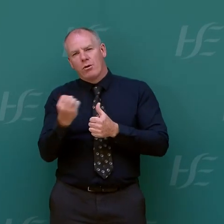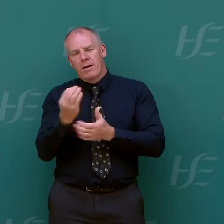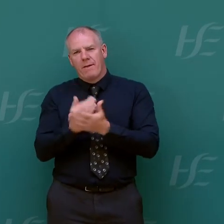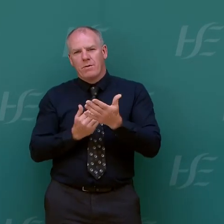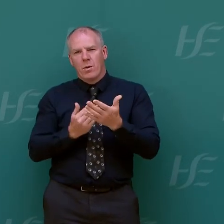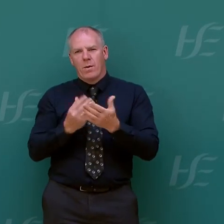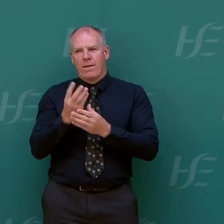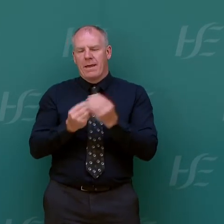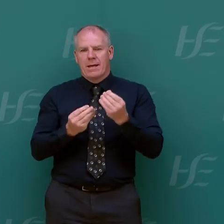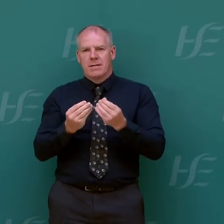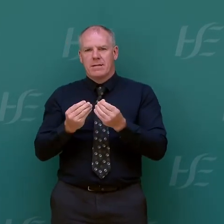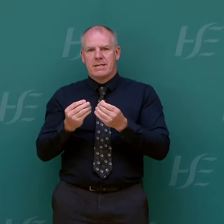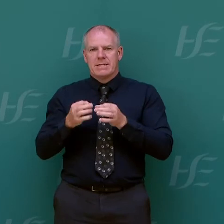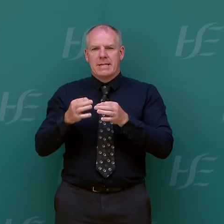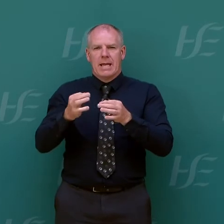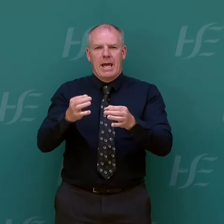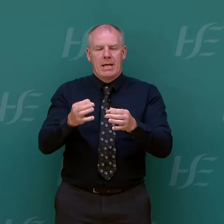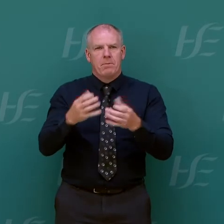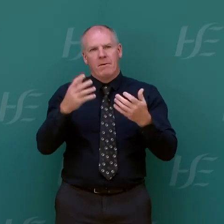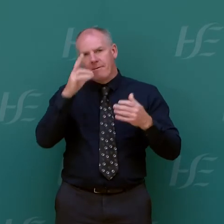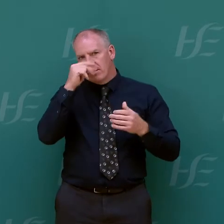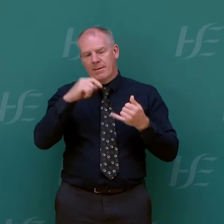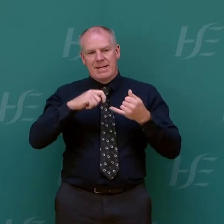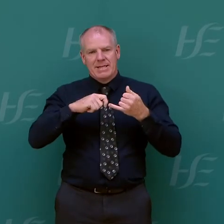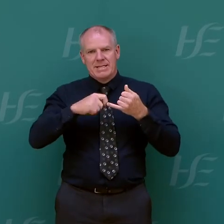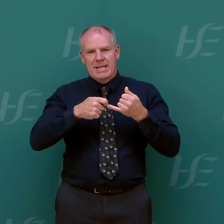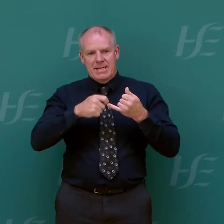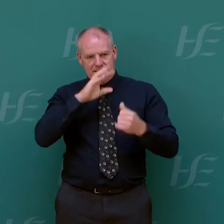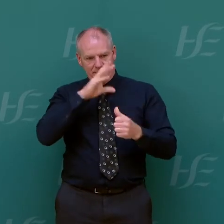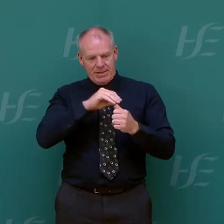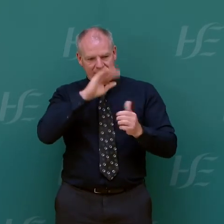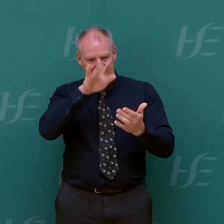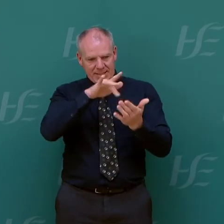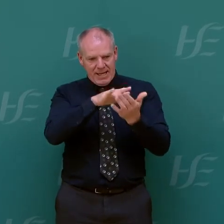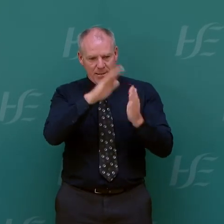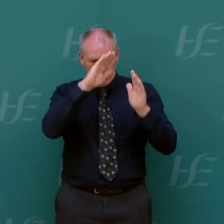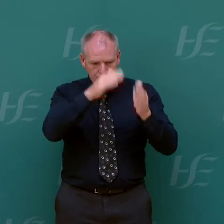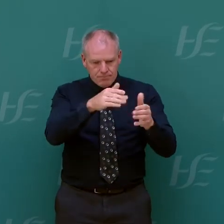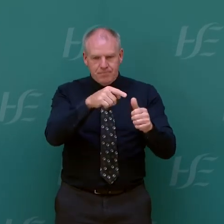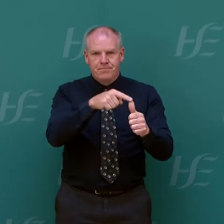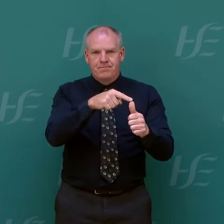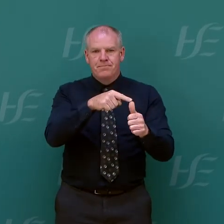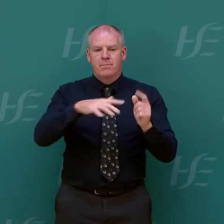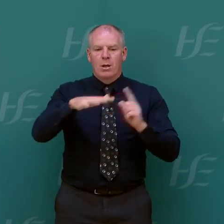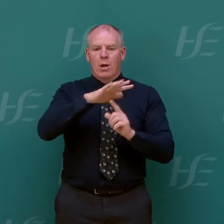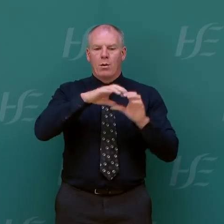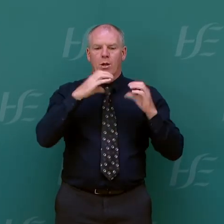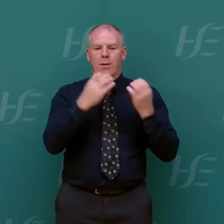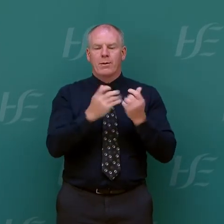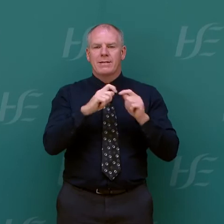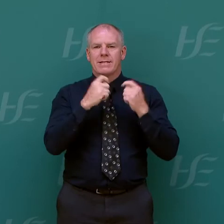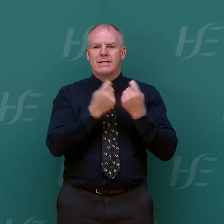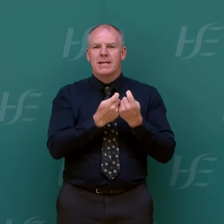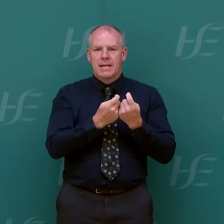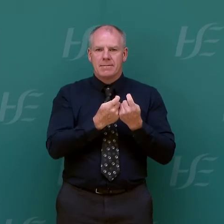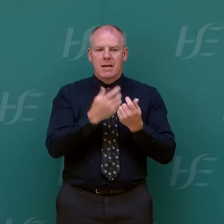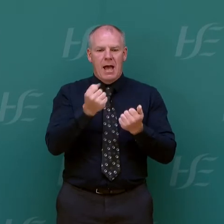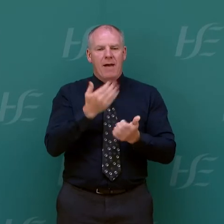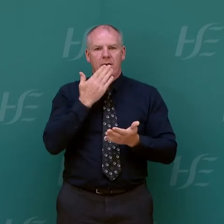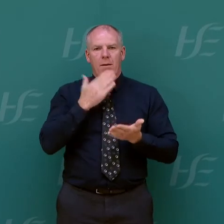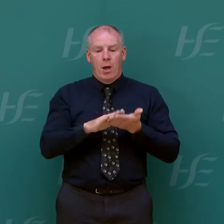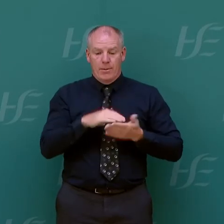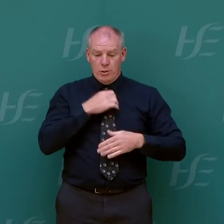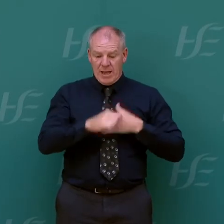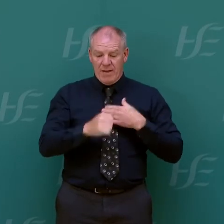would be outliers where if we are testing in a dedicated centre and the local community teams may set the appointment, so today